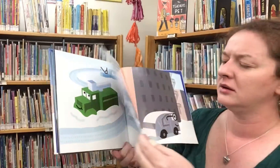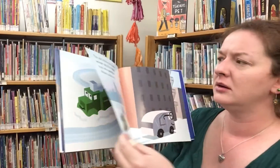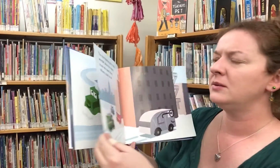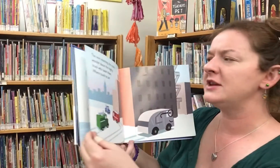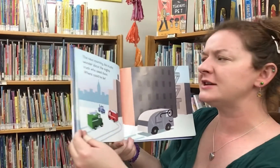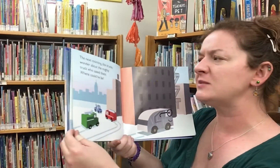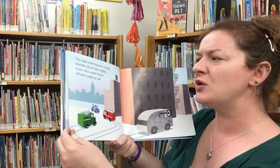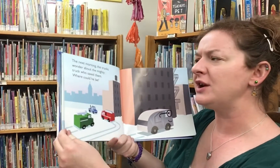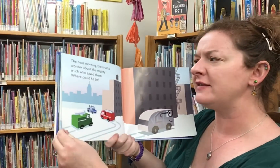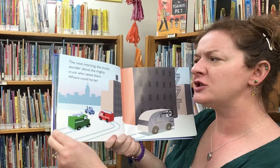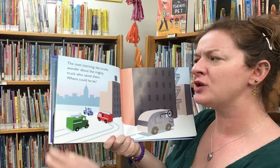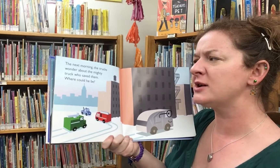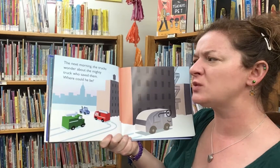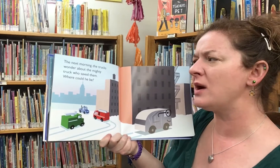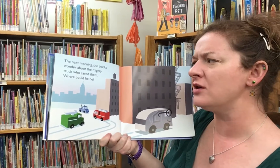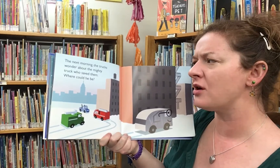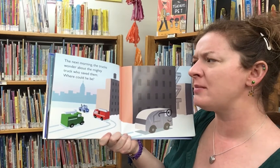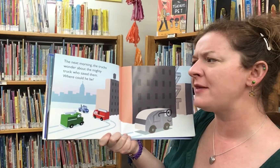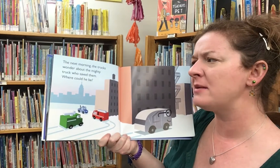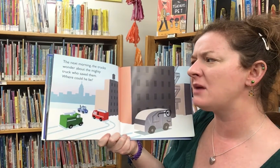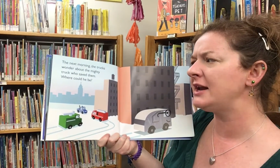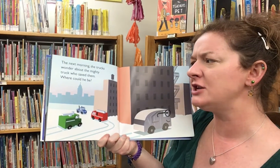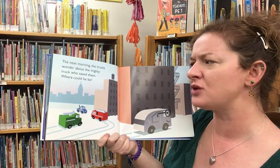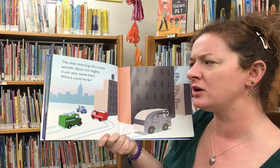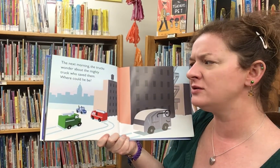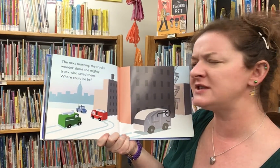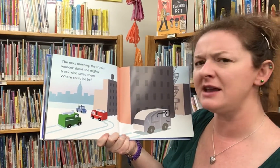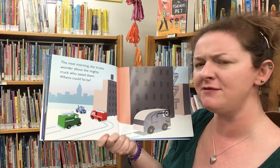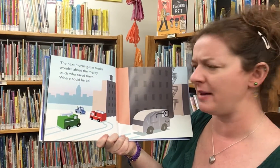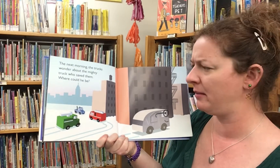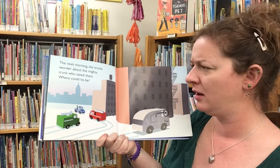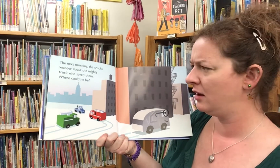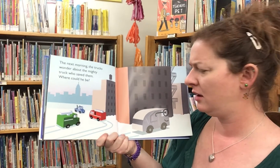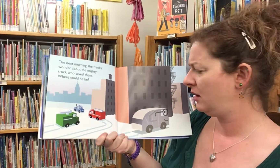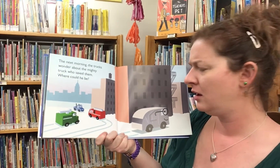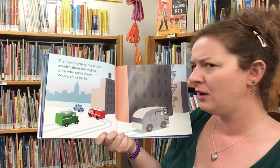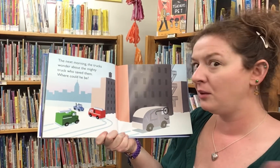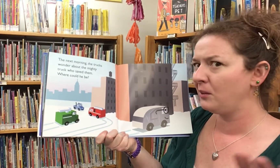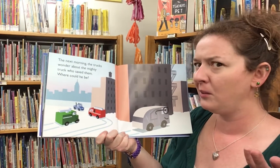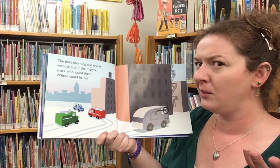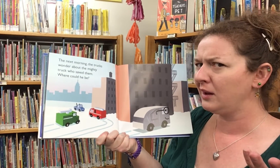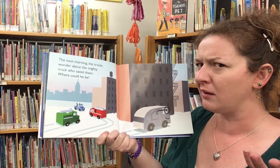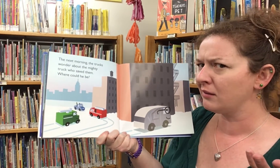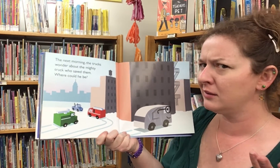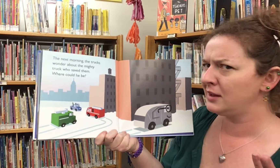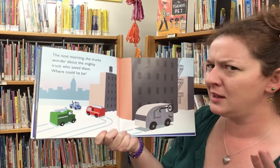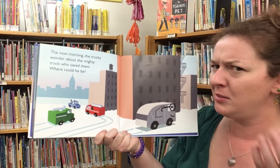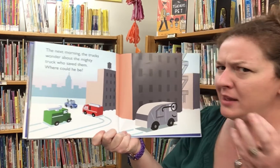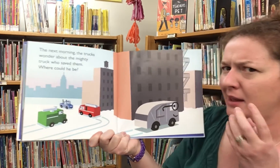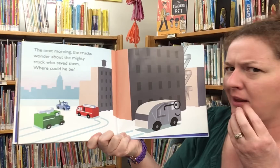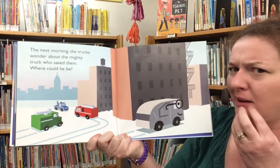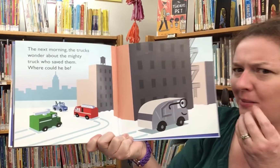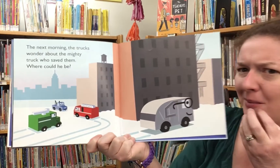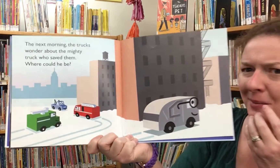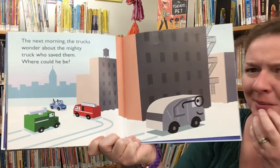Well, the next morning, the trucks wonder about the mighty truck who saved them. Where could he be?